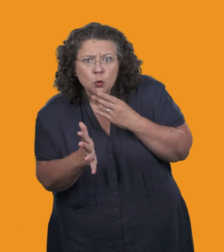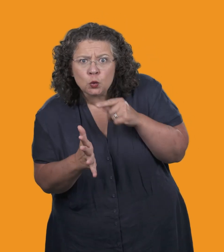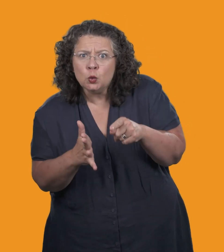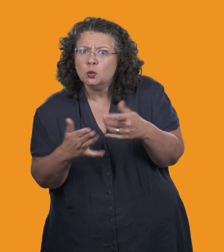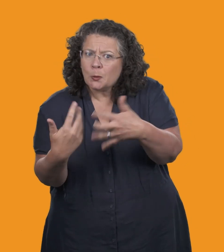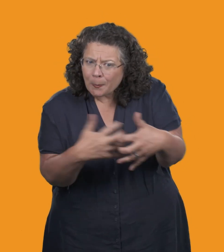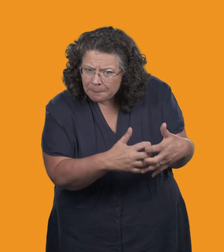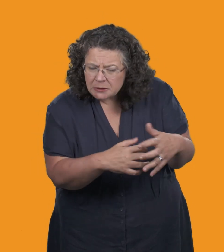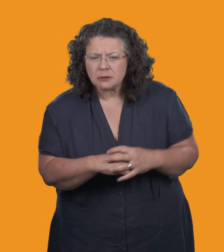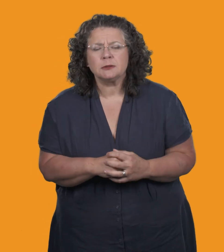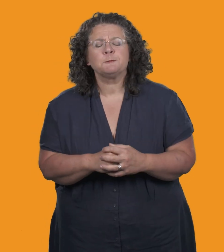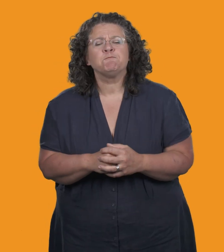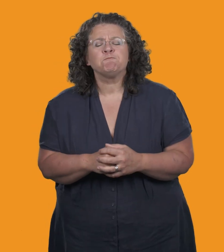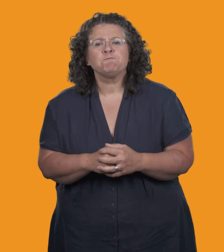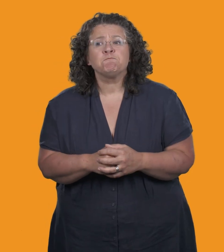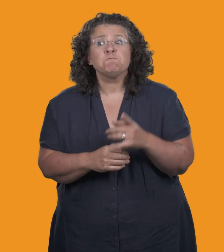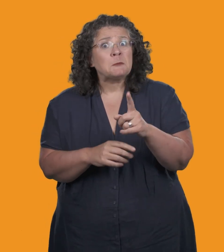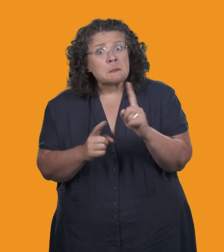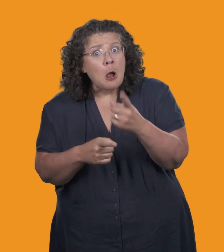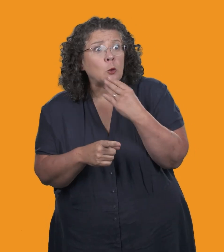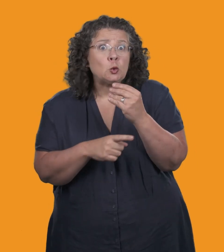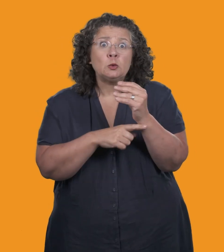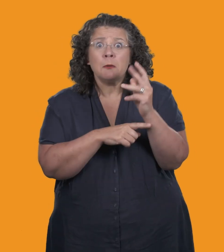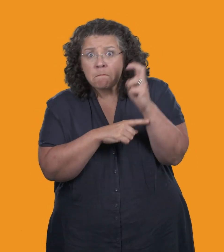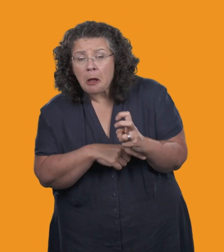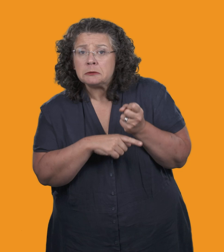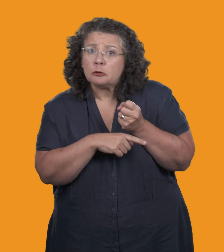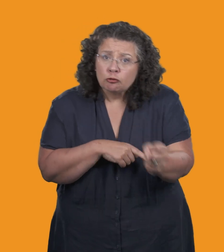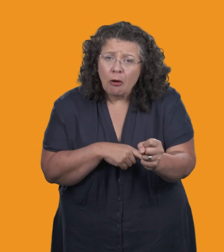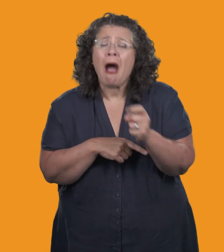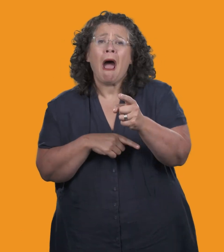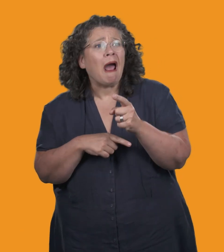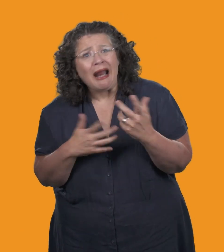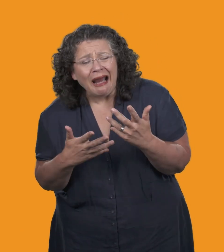use, travel around the constituency if you cannot use public transport,